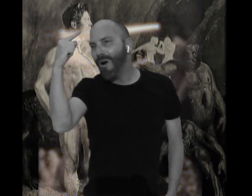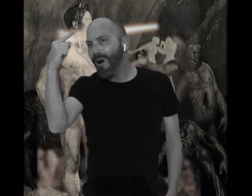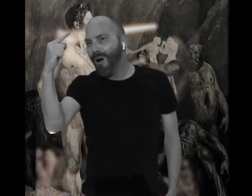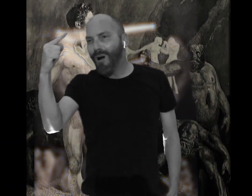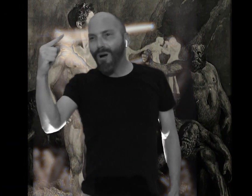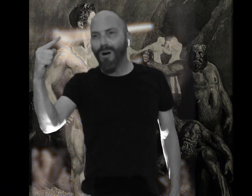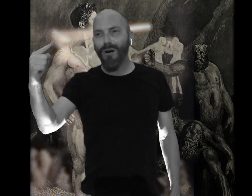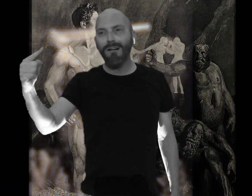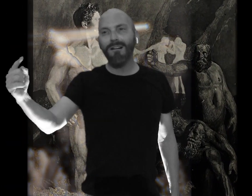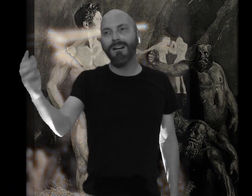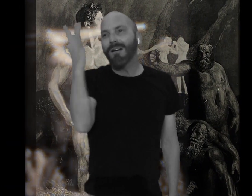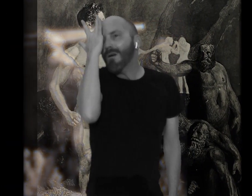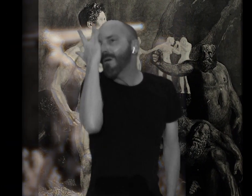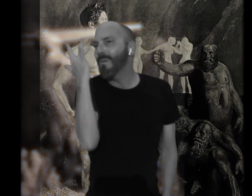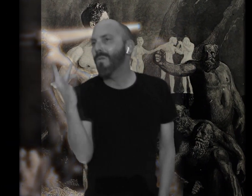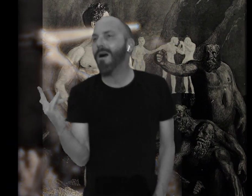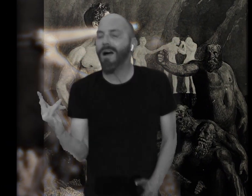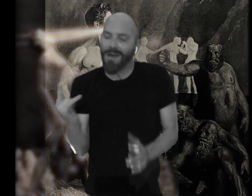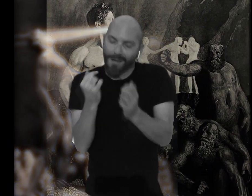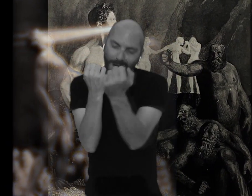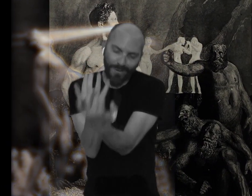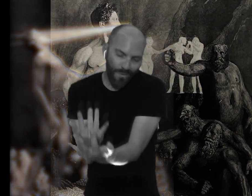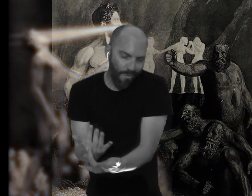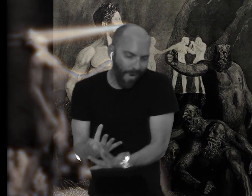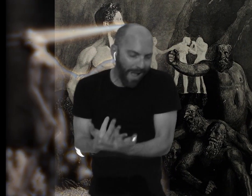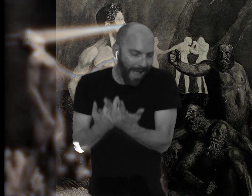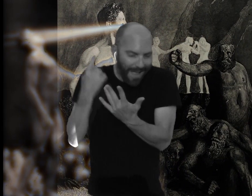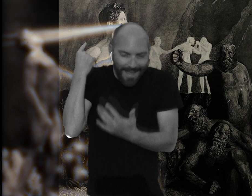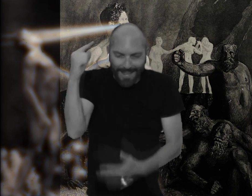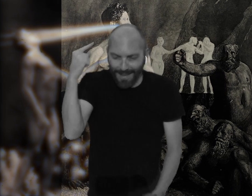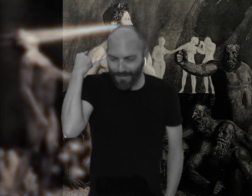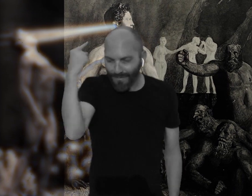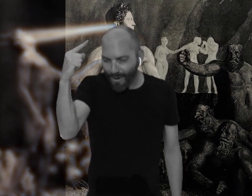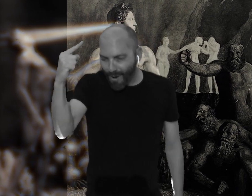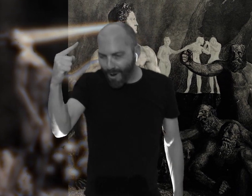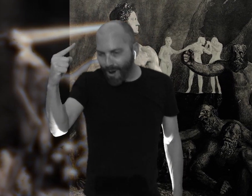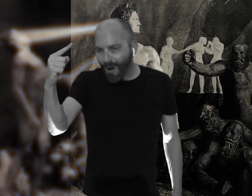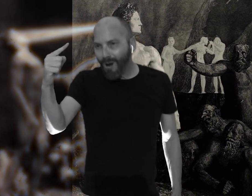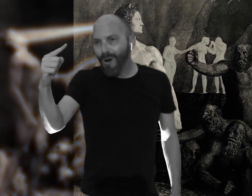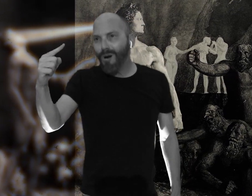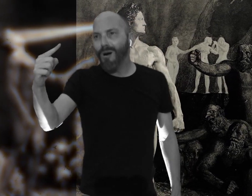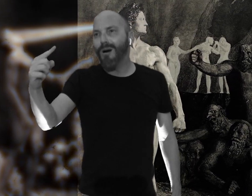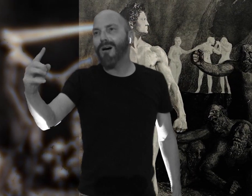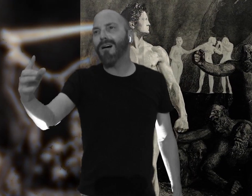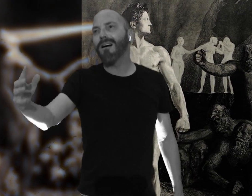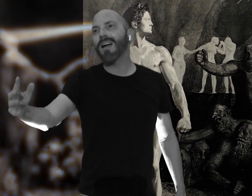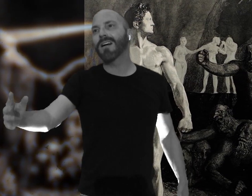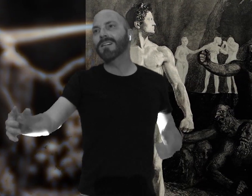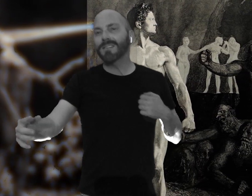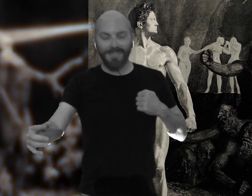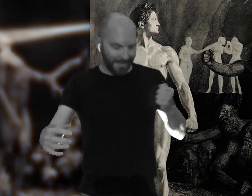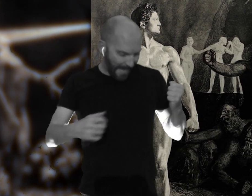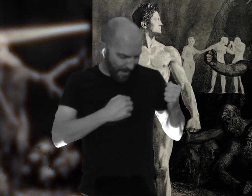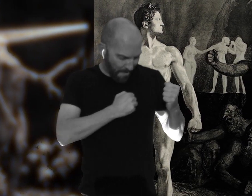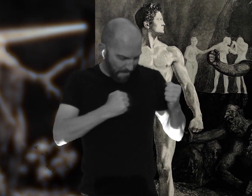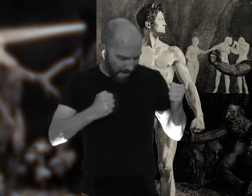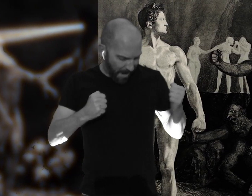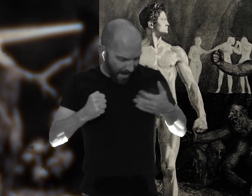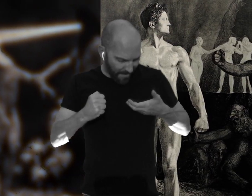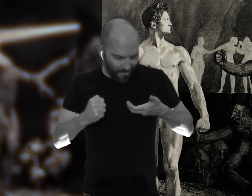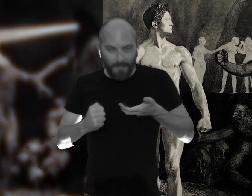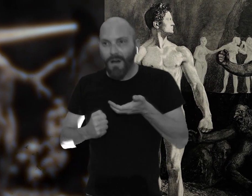waiting for? What are you waiting for?